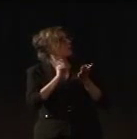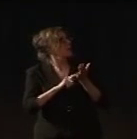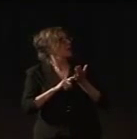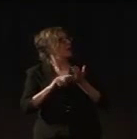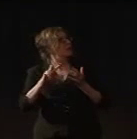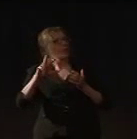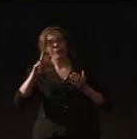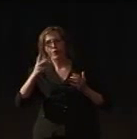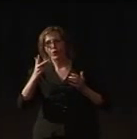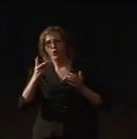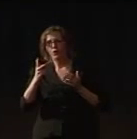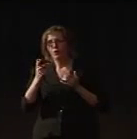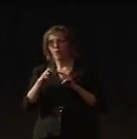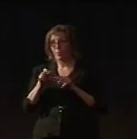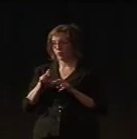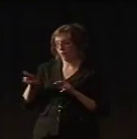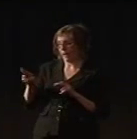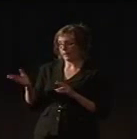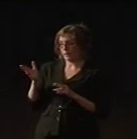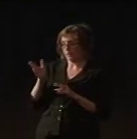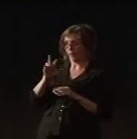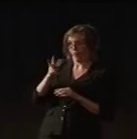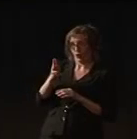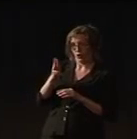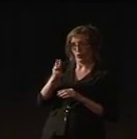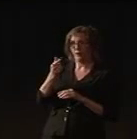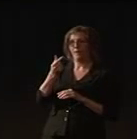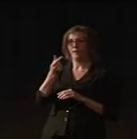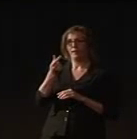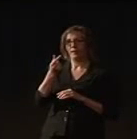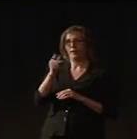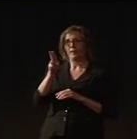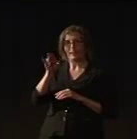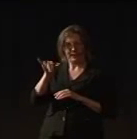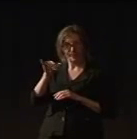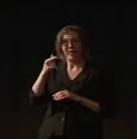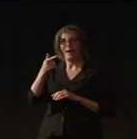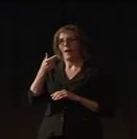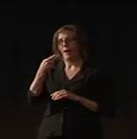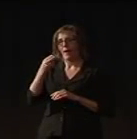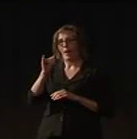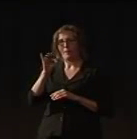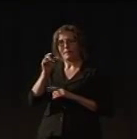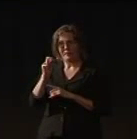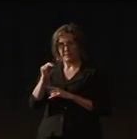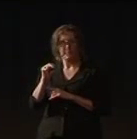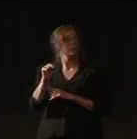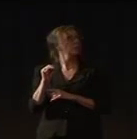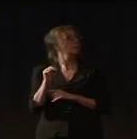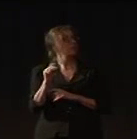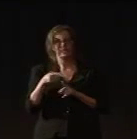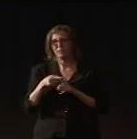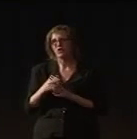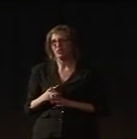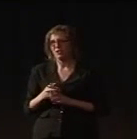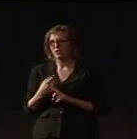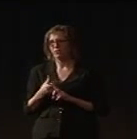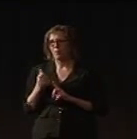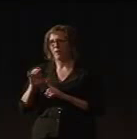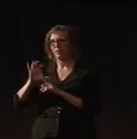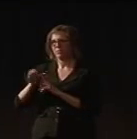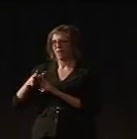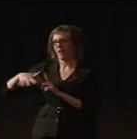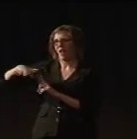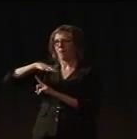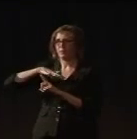the third on the from the right. With Clive Hamilton, a specialist of the climate situation, and not a